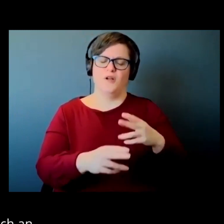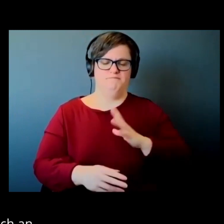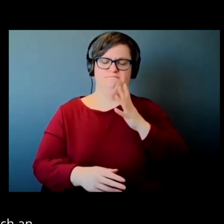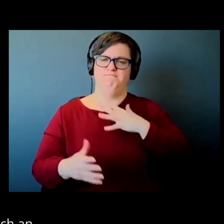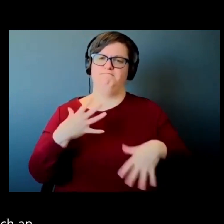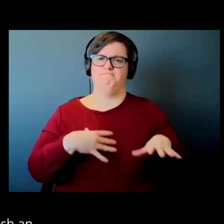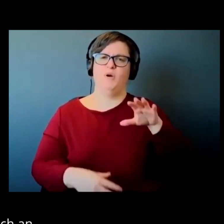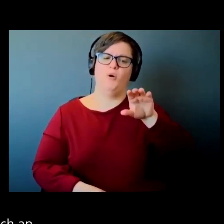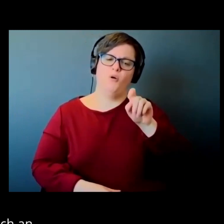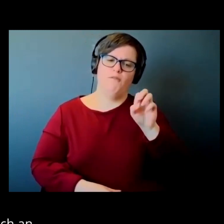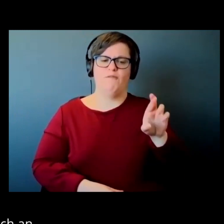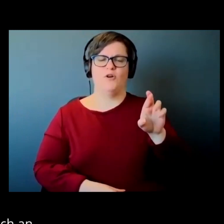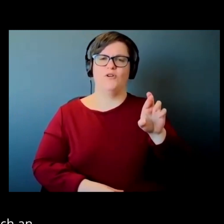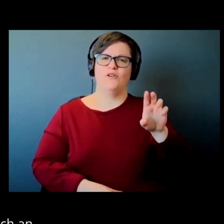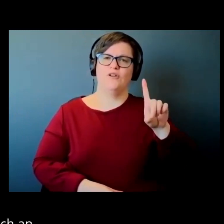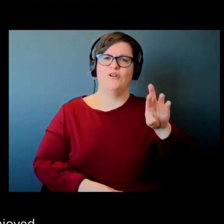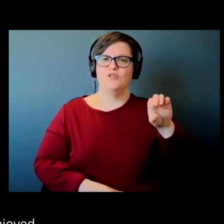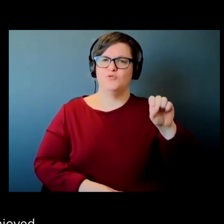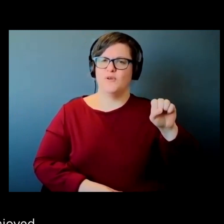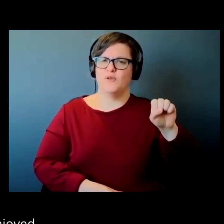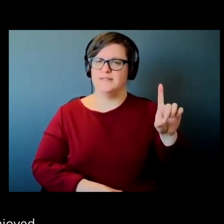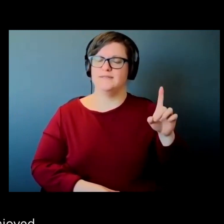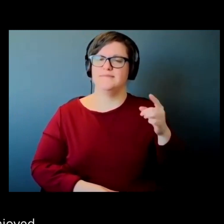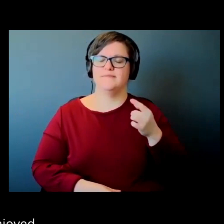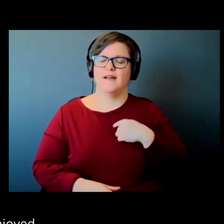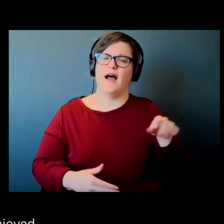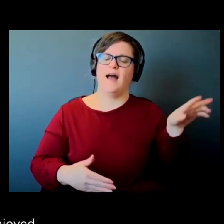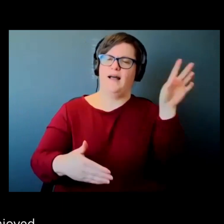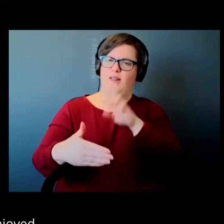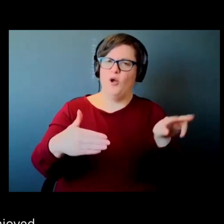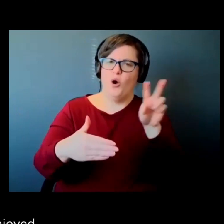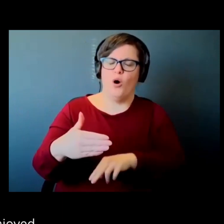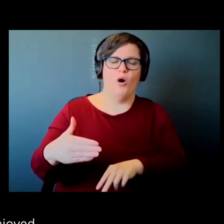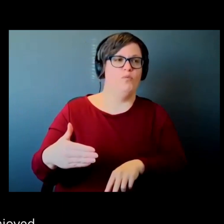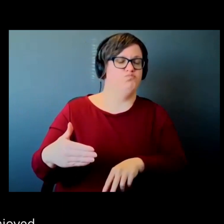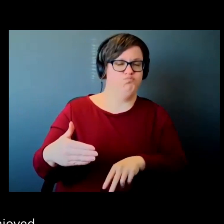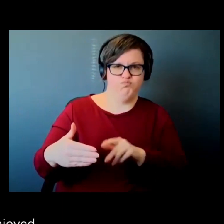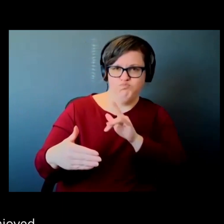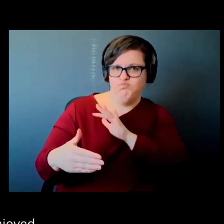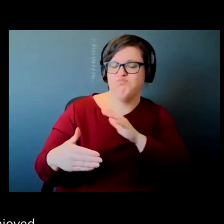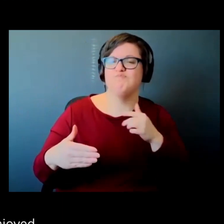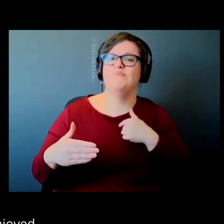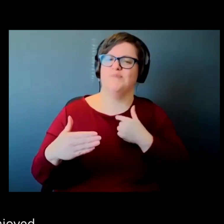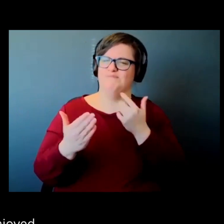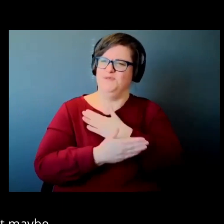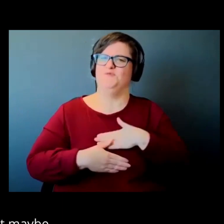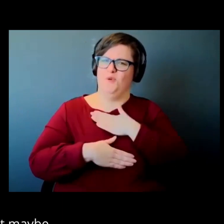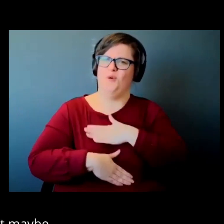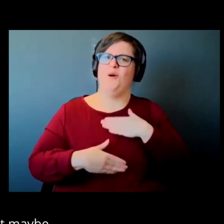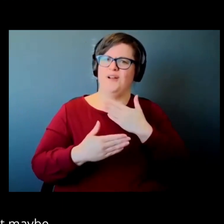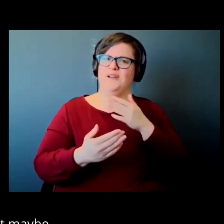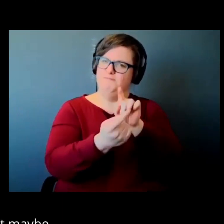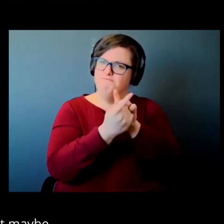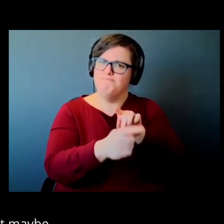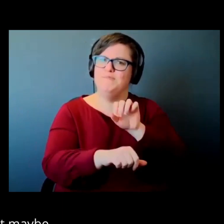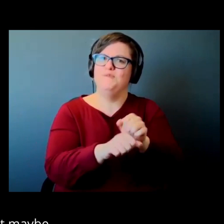just such an amazing body of work. I really have enjoyed working with you on it, and